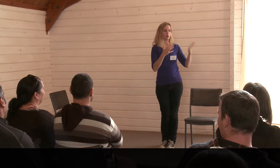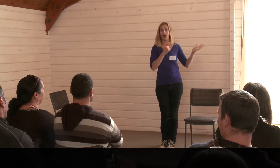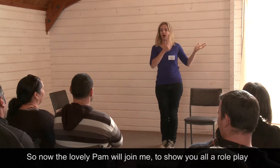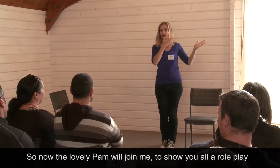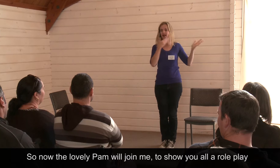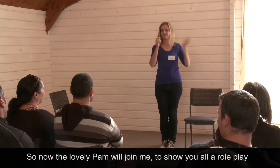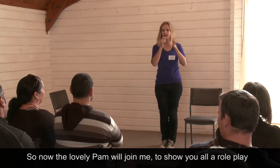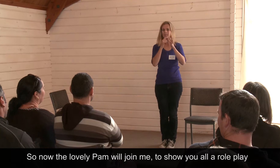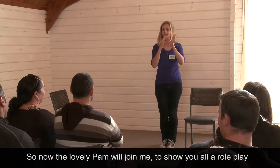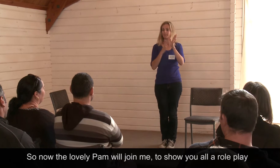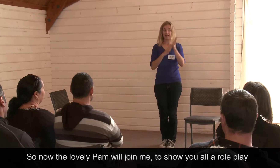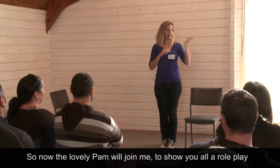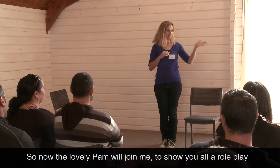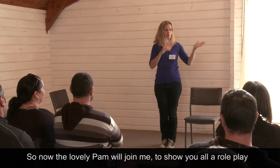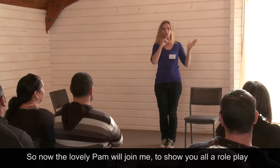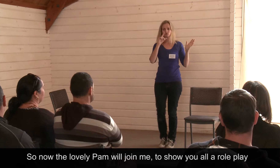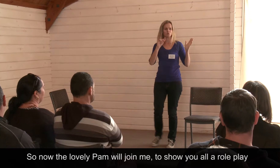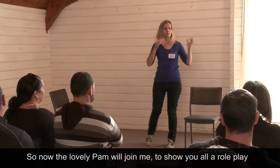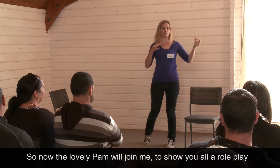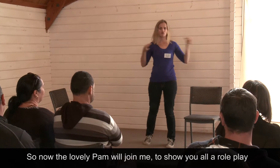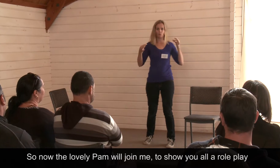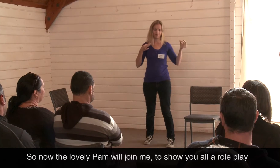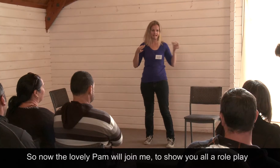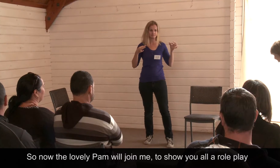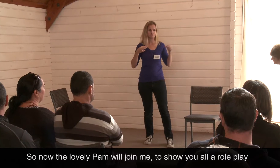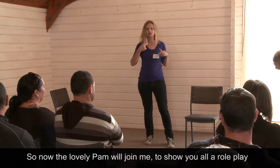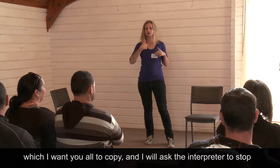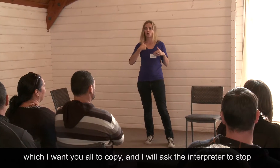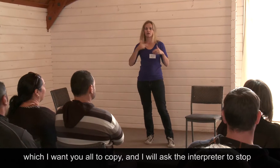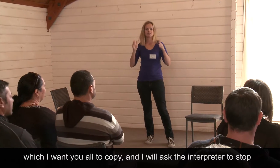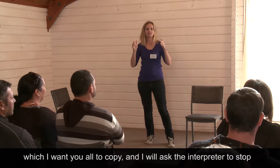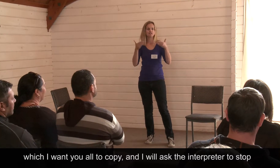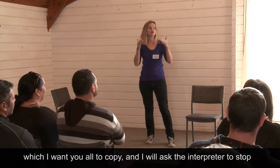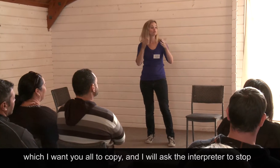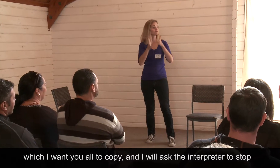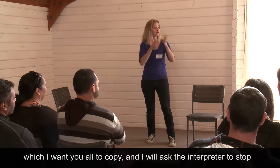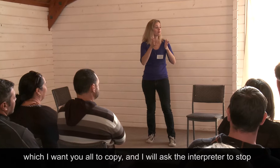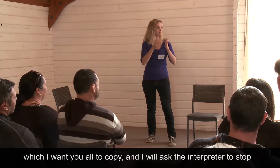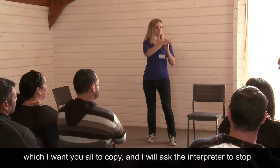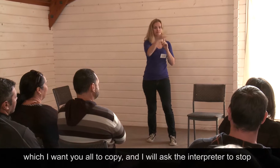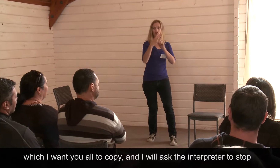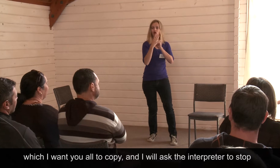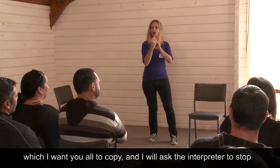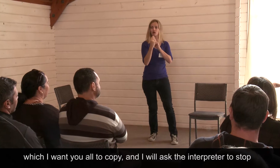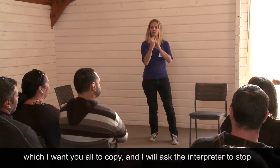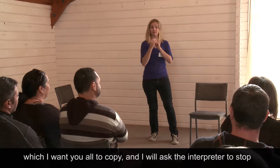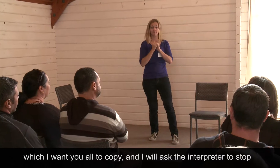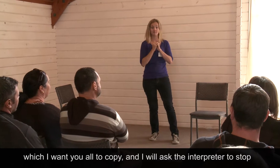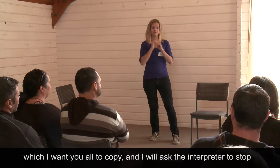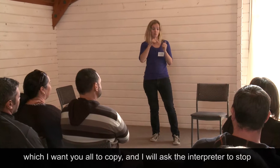So now, the lovely Pam will join me to show you all a role play, which I want you all to copy. And I will ask